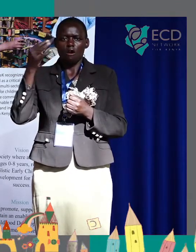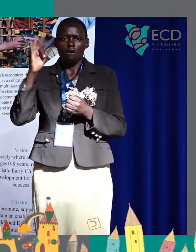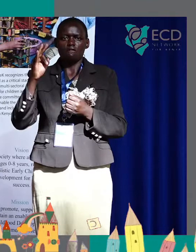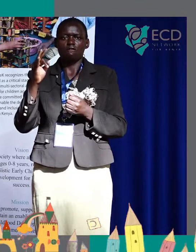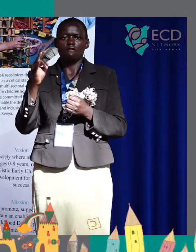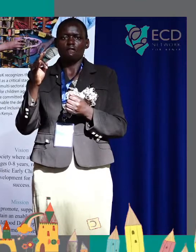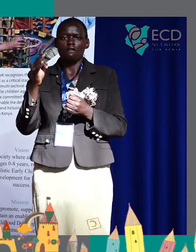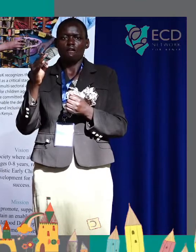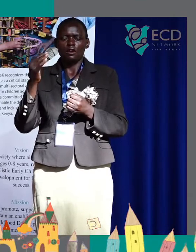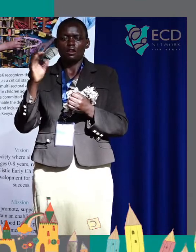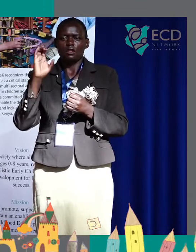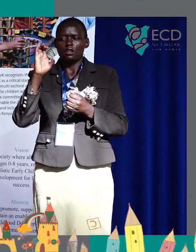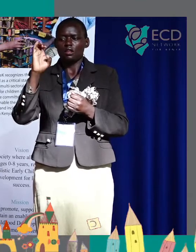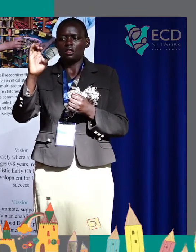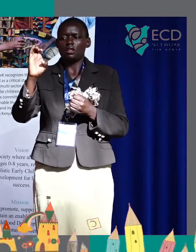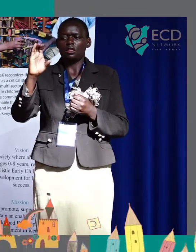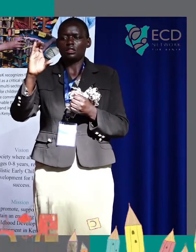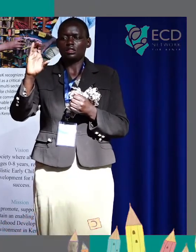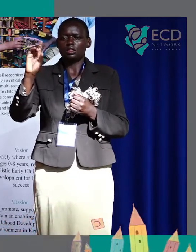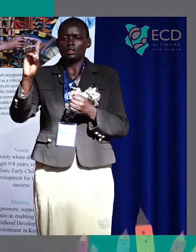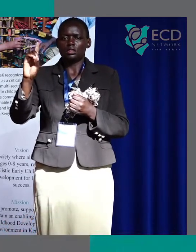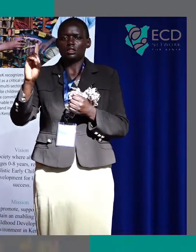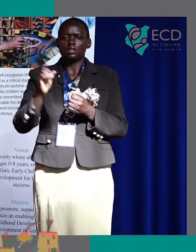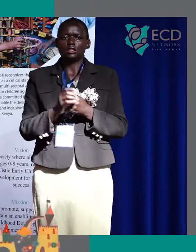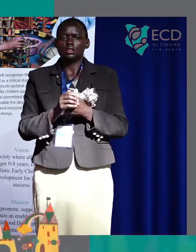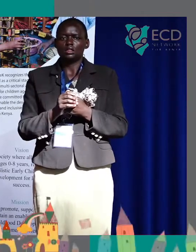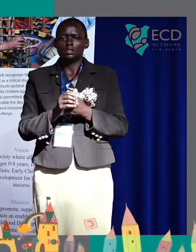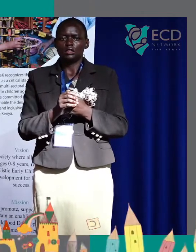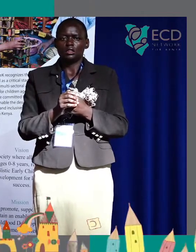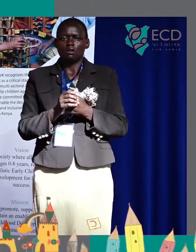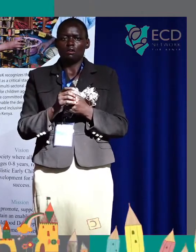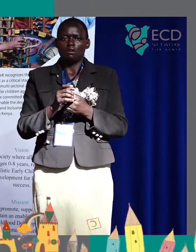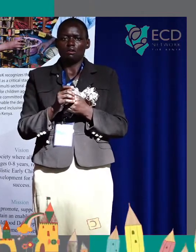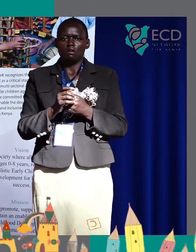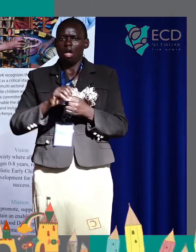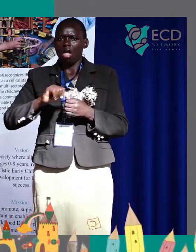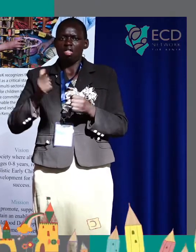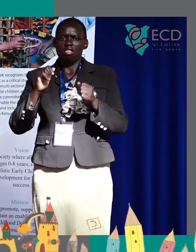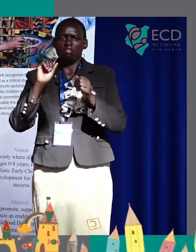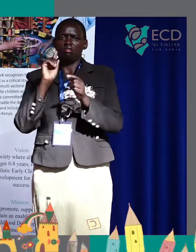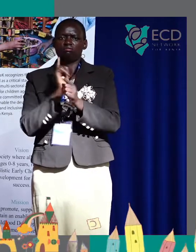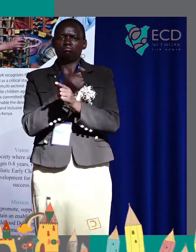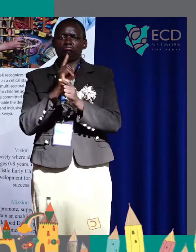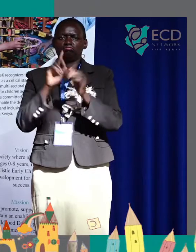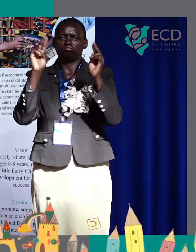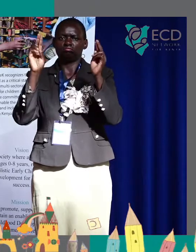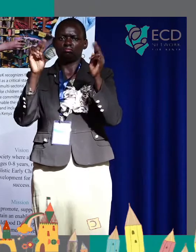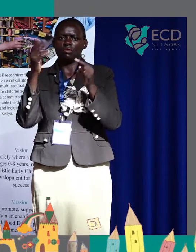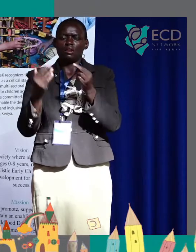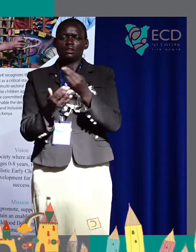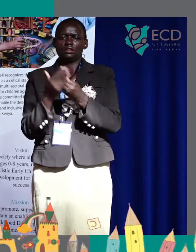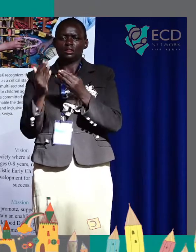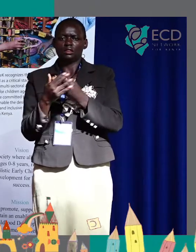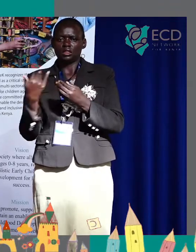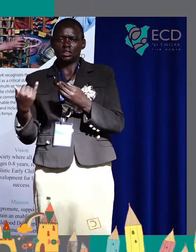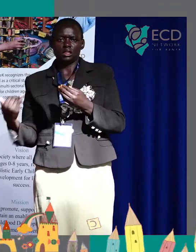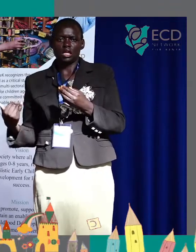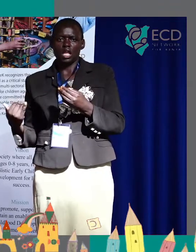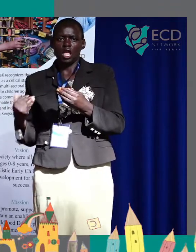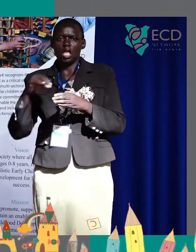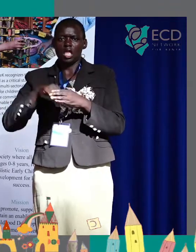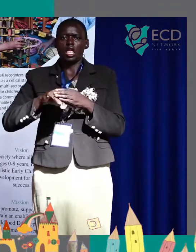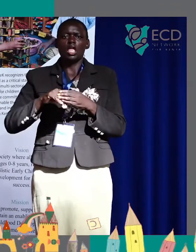A variety of topics. One on the quality of early childhood care in informal and